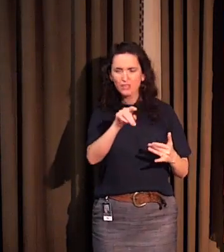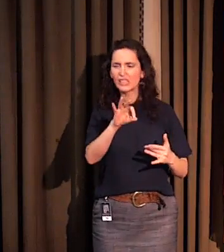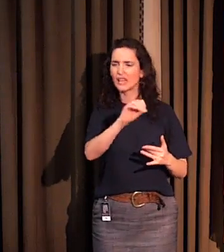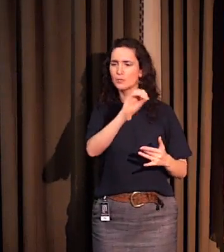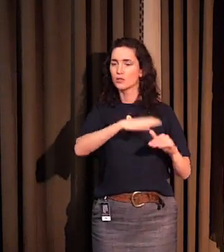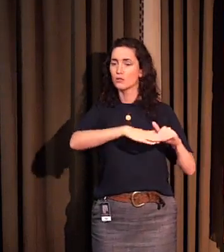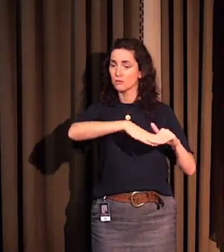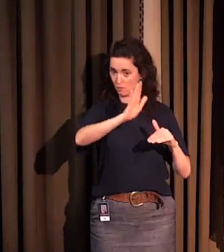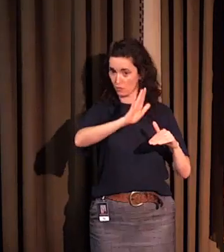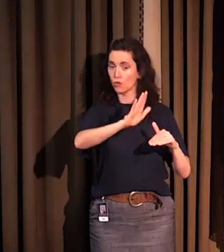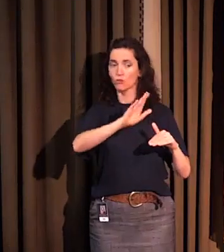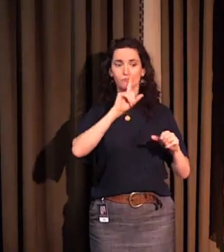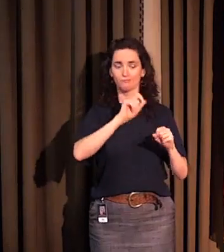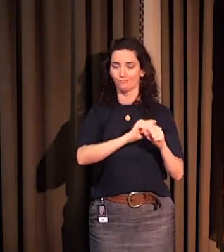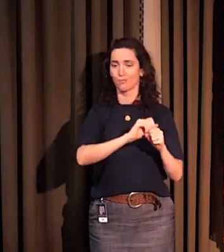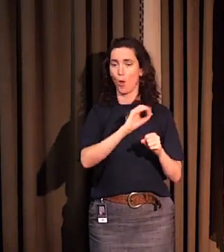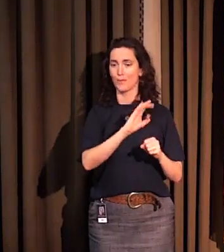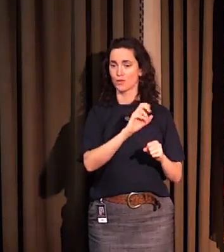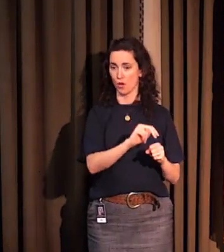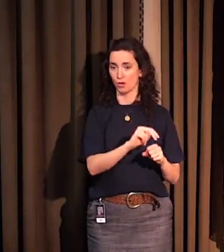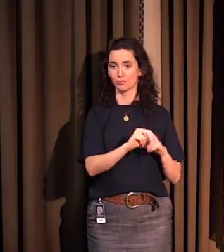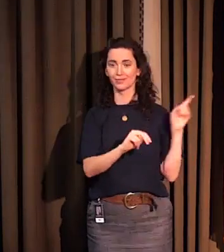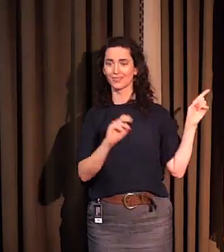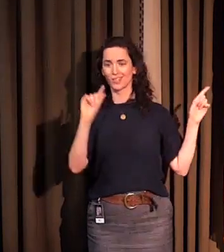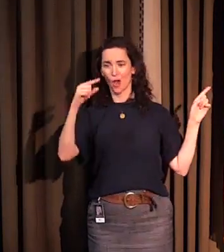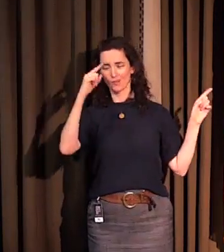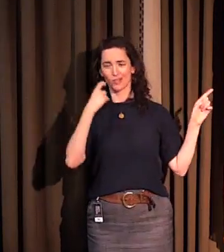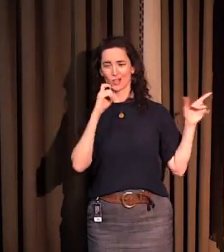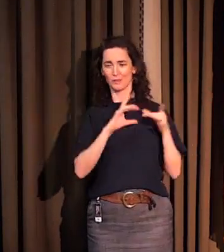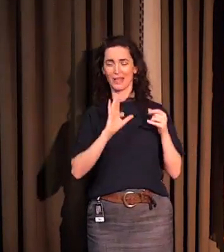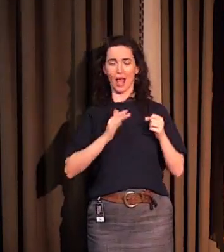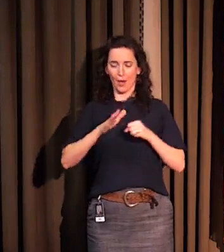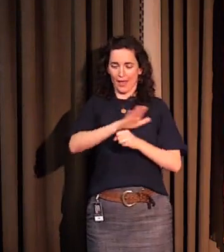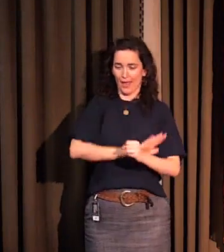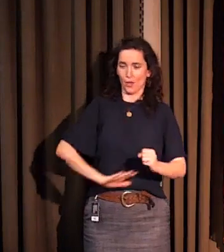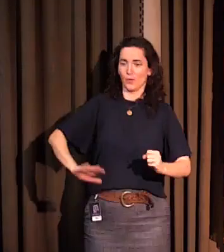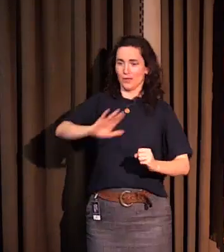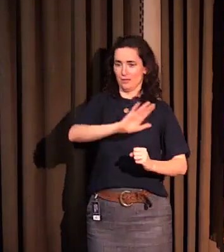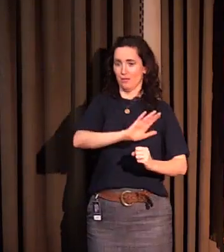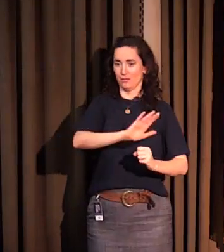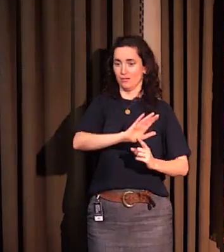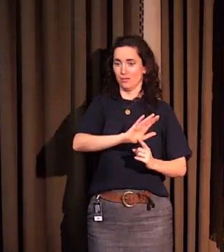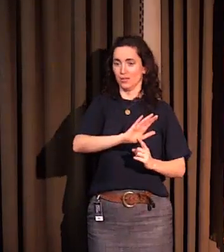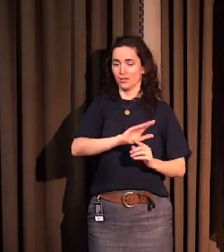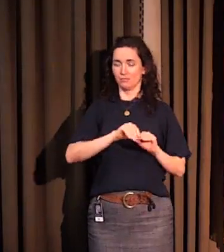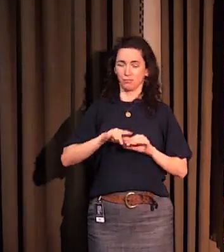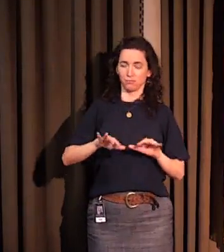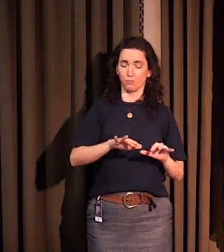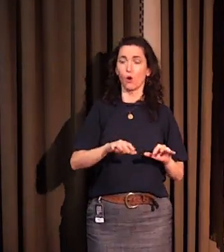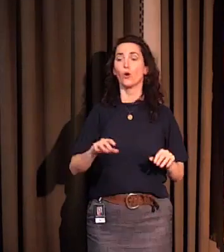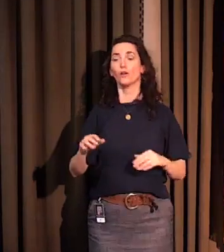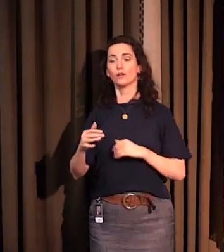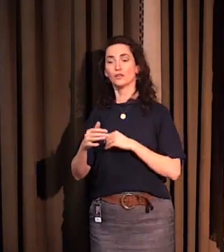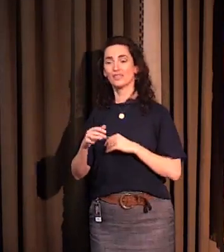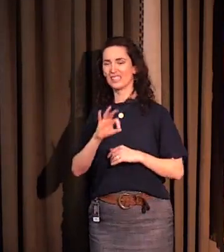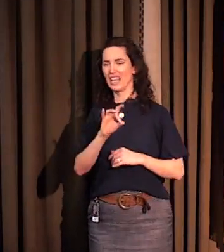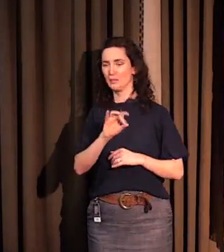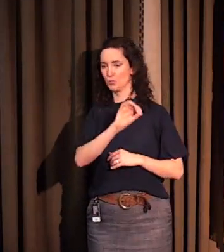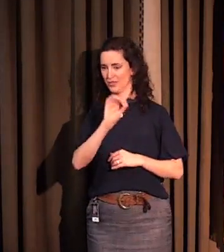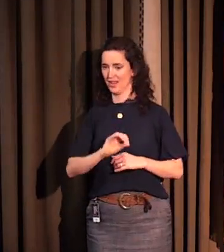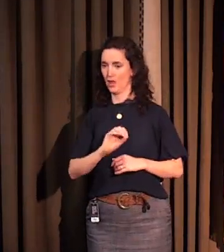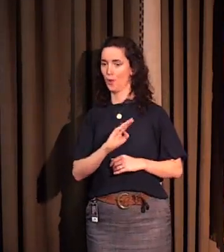our region, as the governor mentioned, where it's about 98% of new cases, and nationwide, where it's about 95% of new